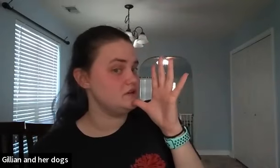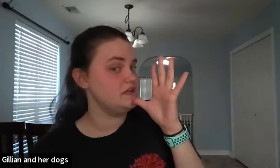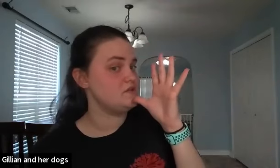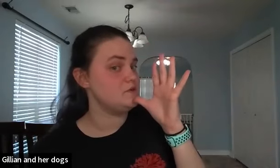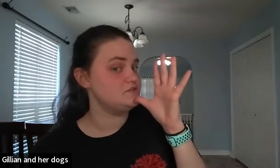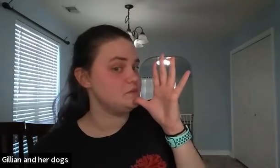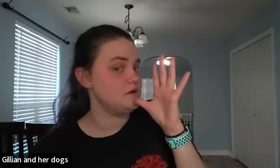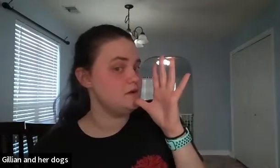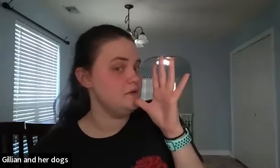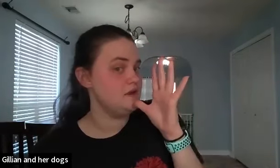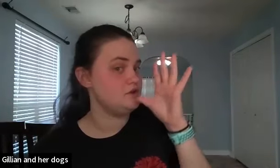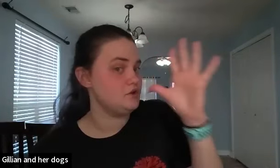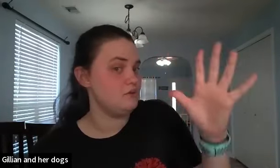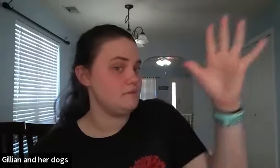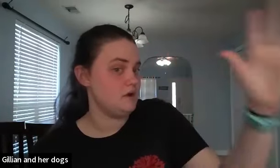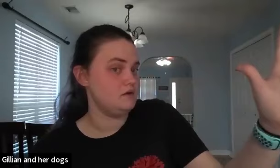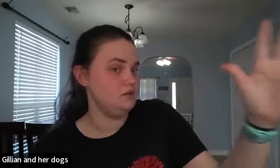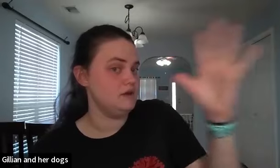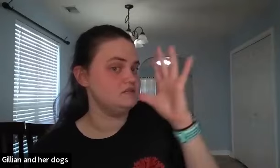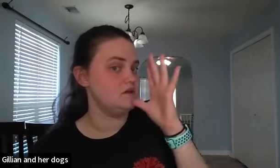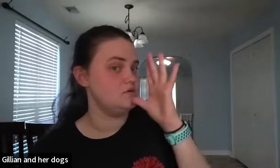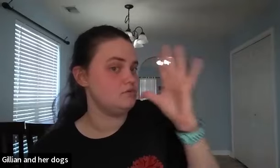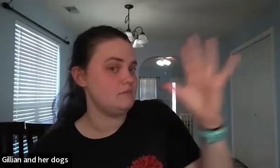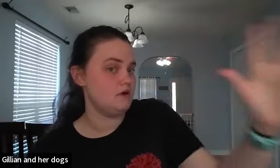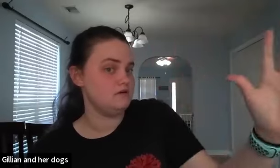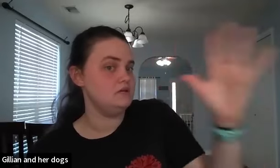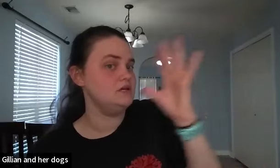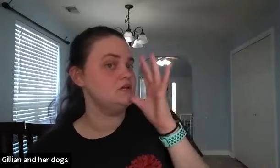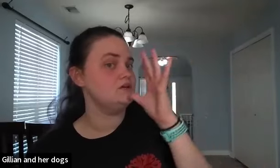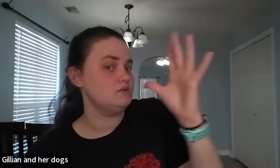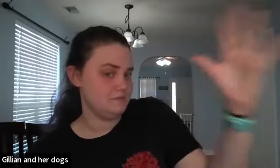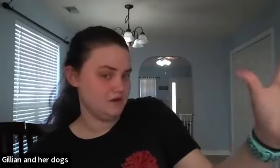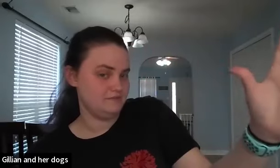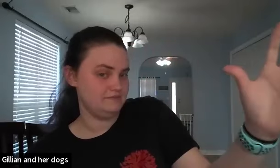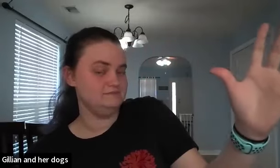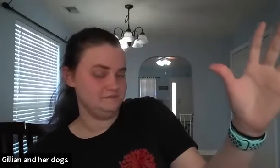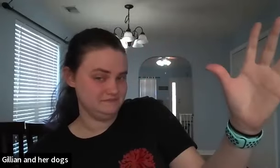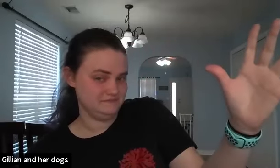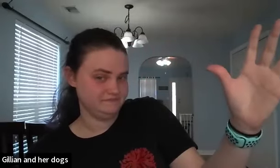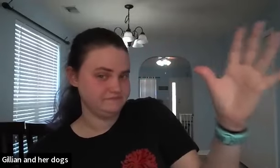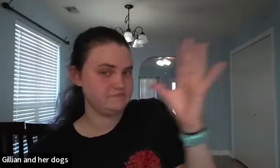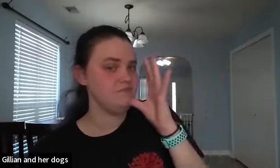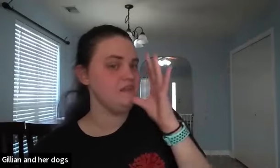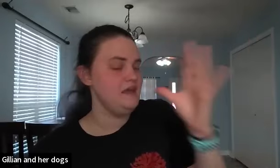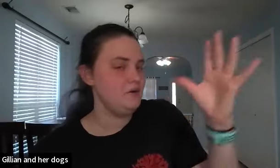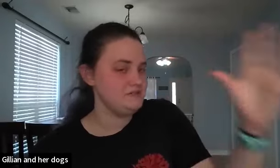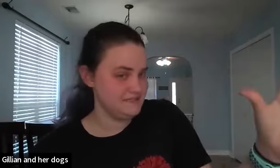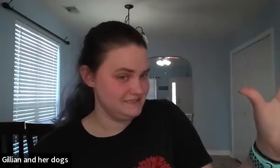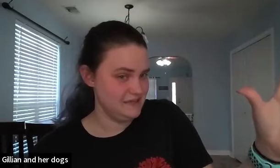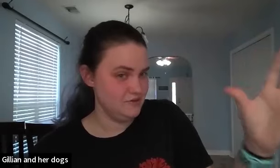starting here at that motion for mom, and you're going to grandma. You bounce out, grandma, grandma. Mm-hmm. I always like to tell